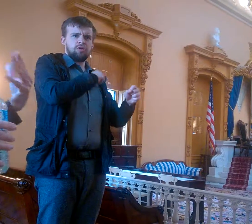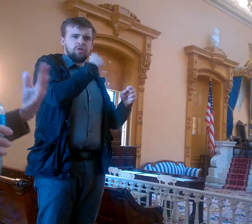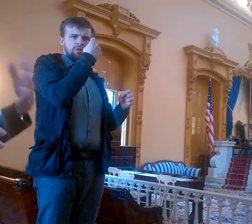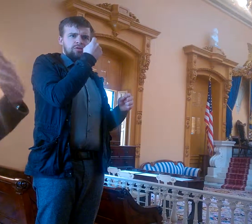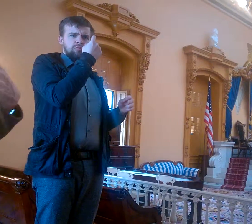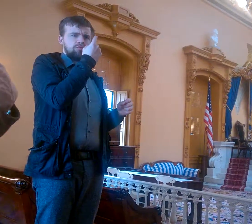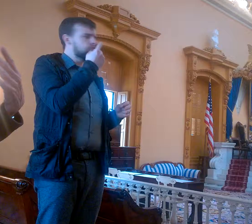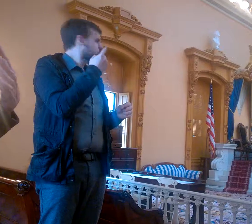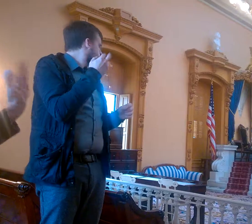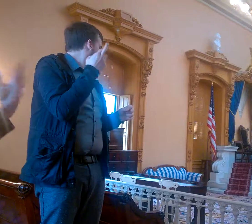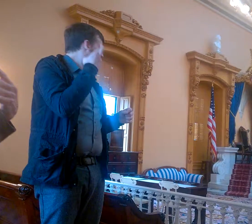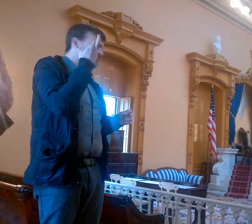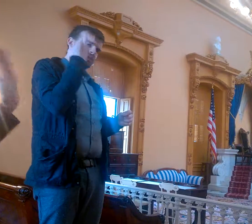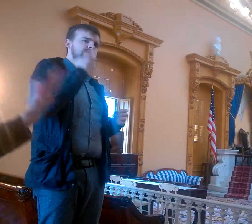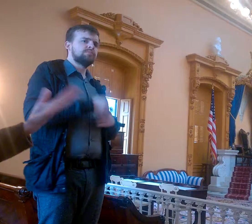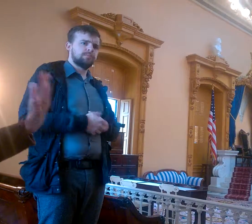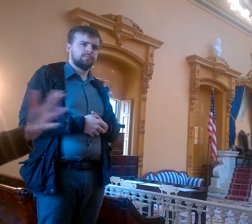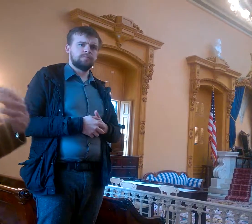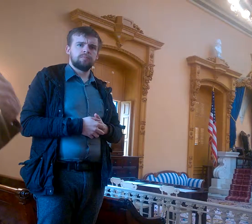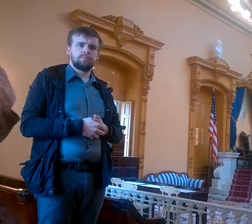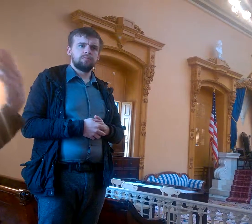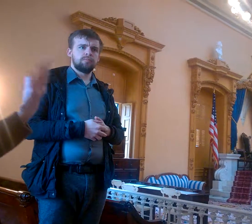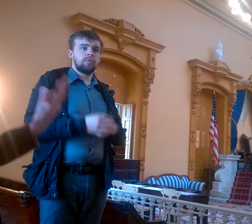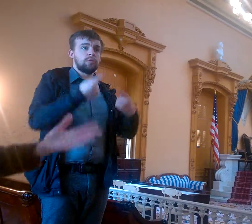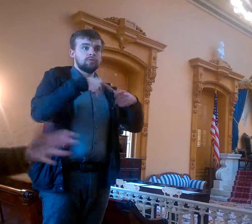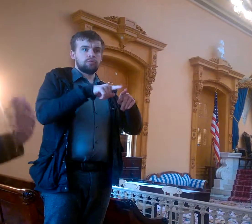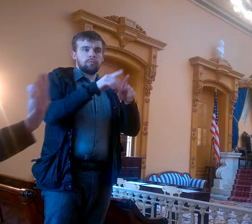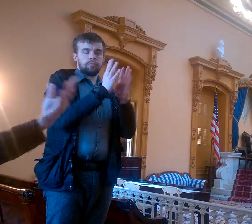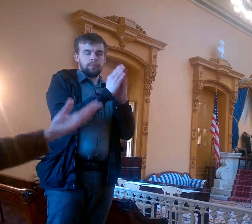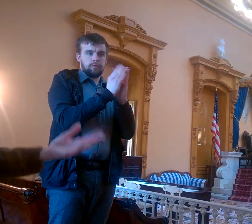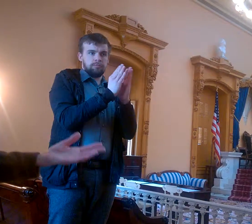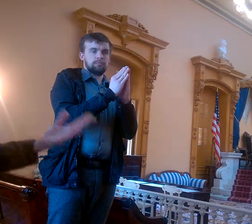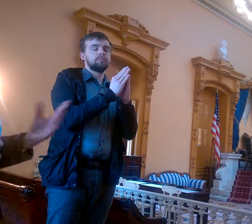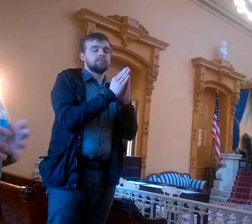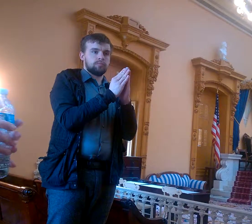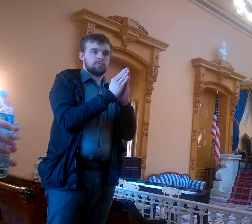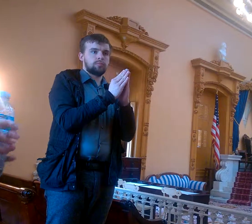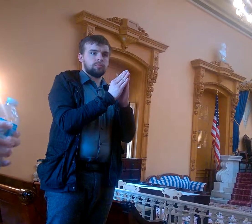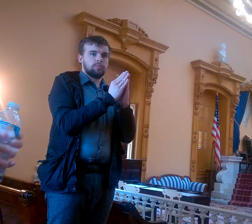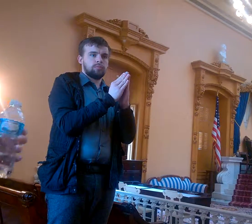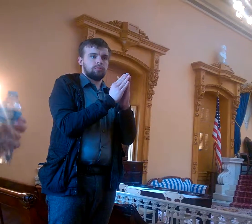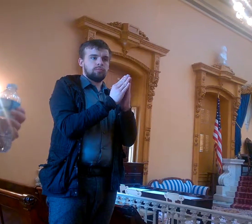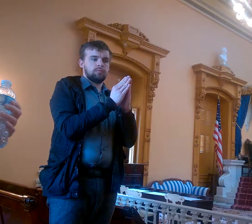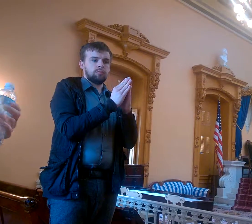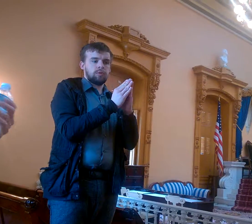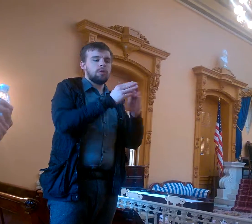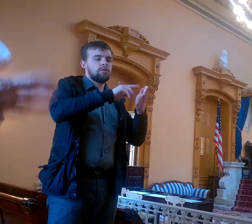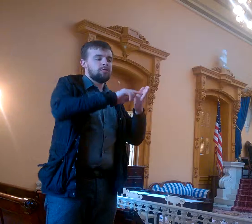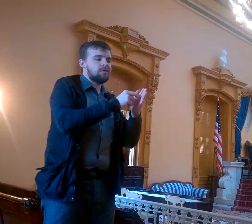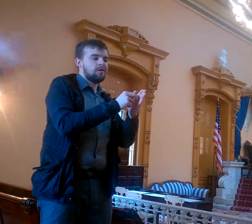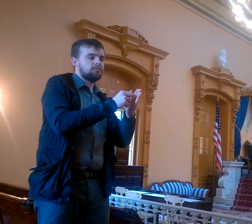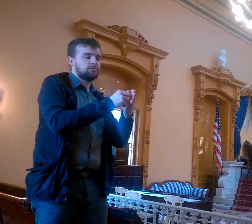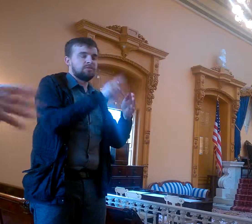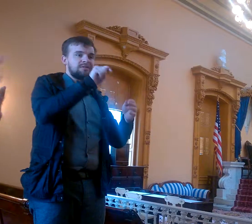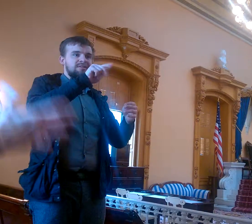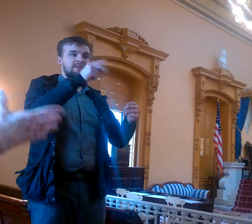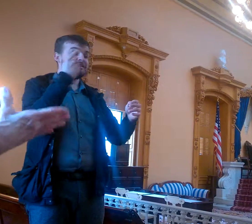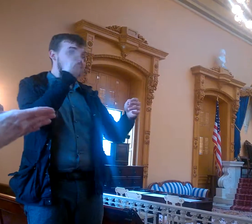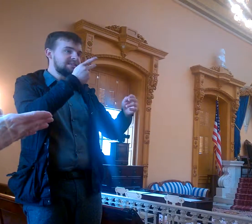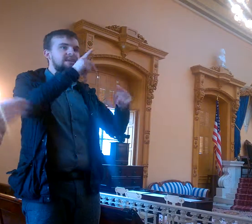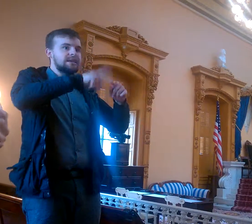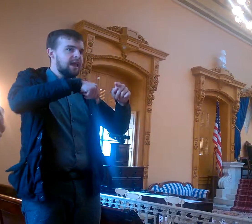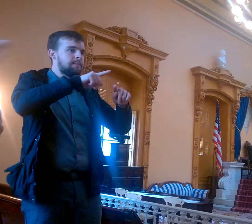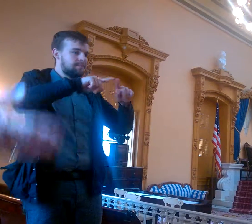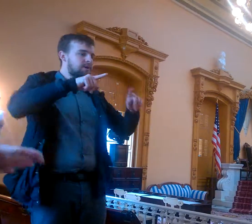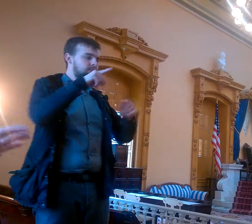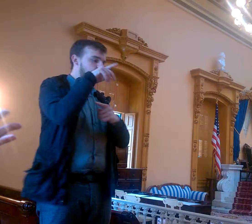But this is, when they're in session, that is it's not being televised. It's being